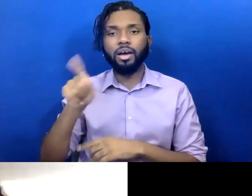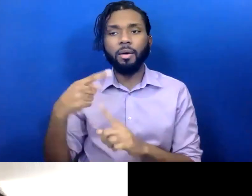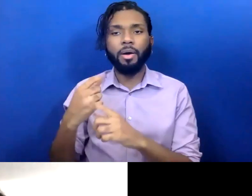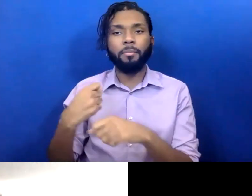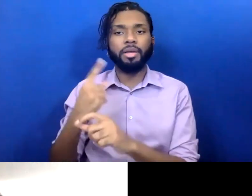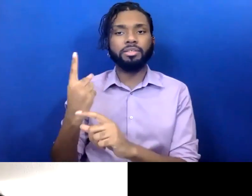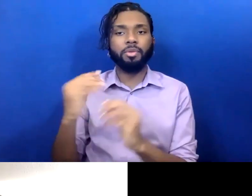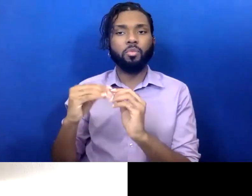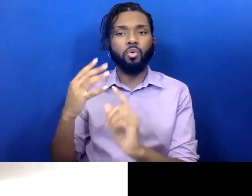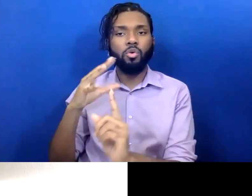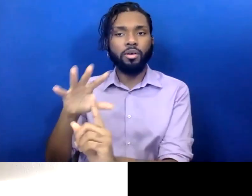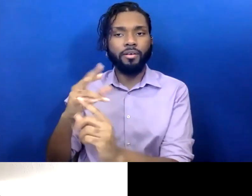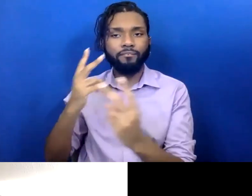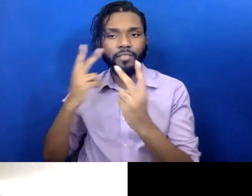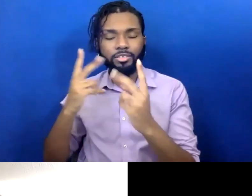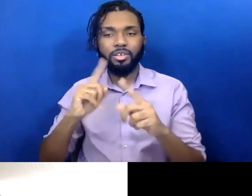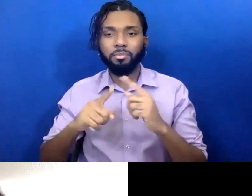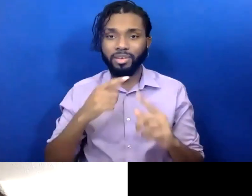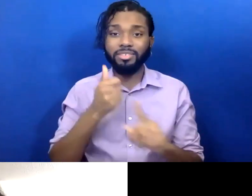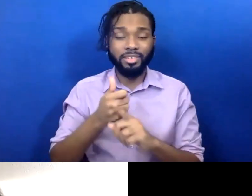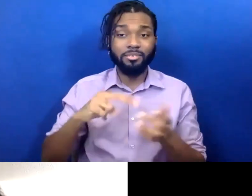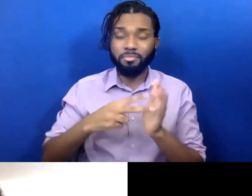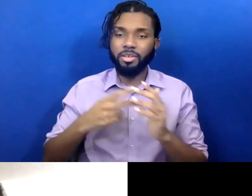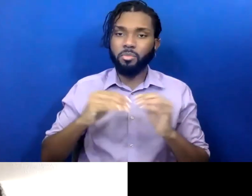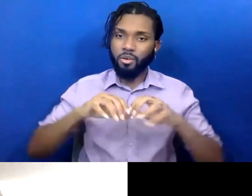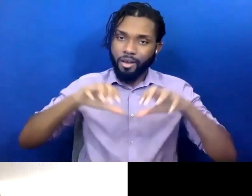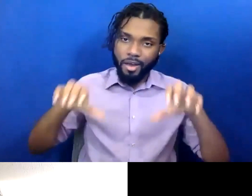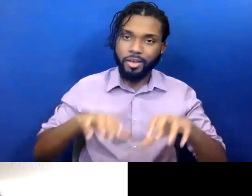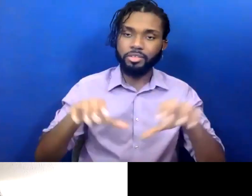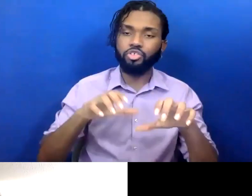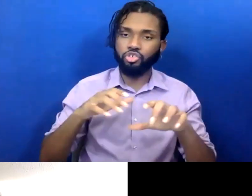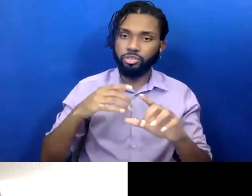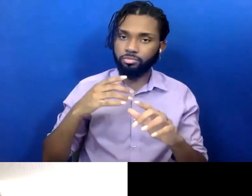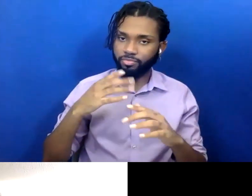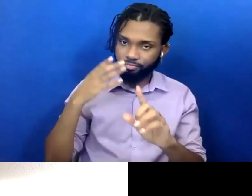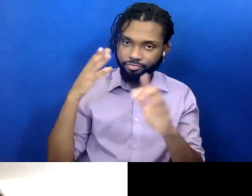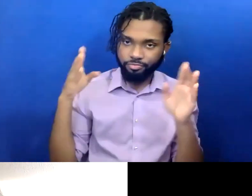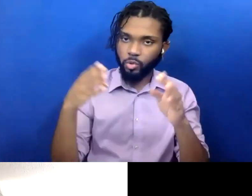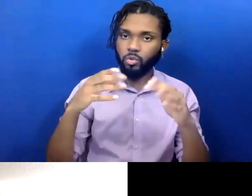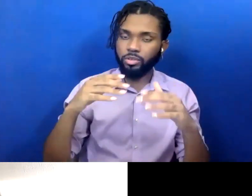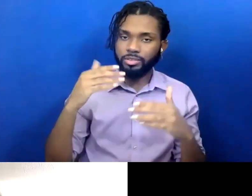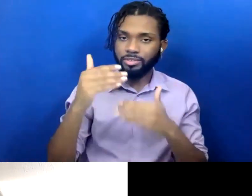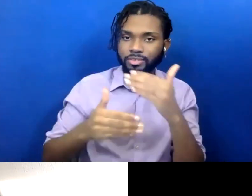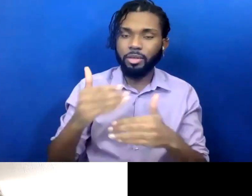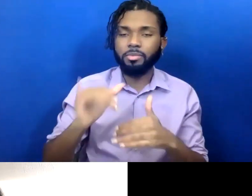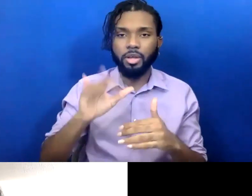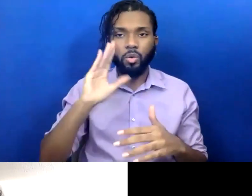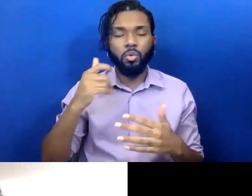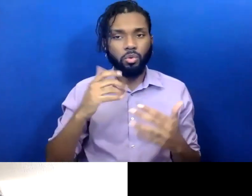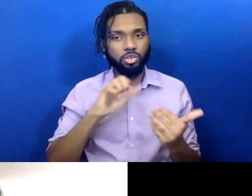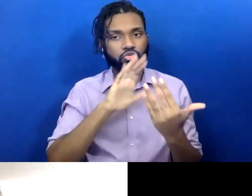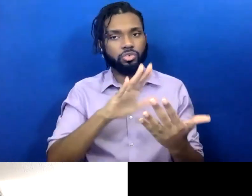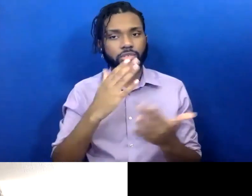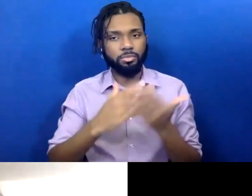about actually action-oriented steps that can be taken in order to redress some of the harm that's been